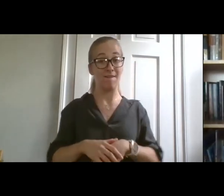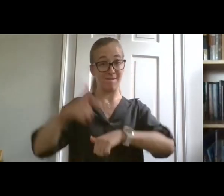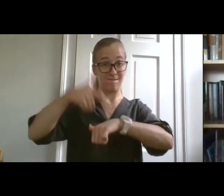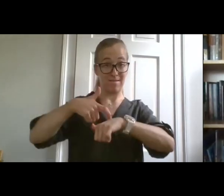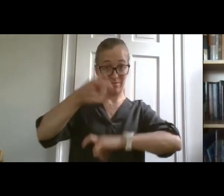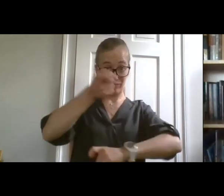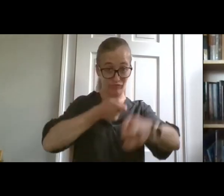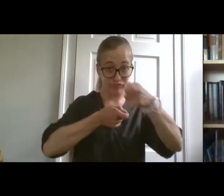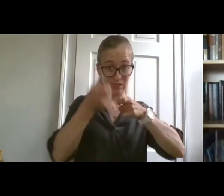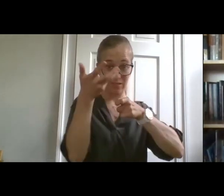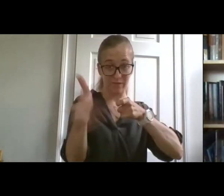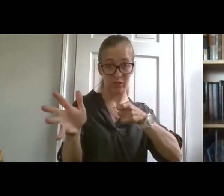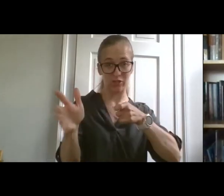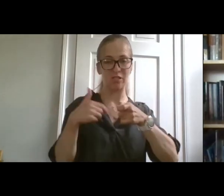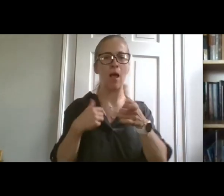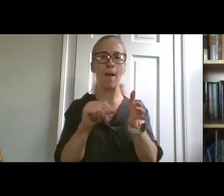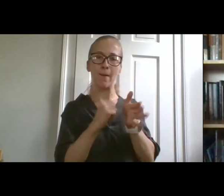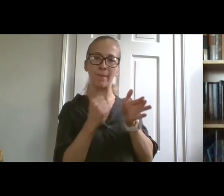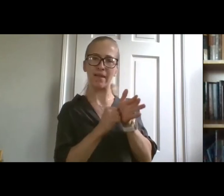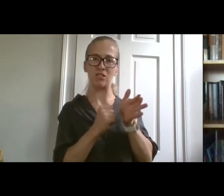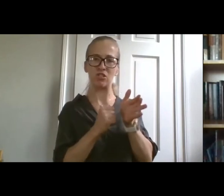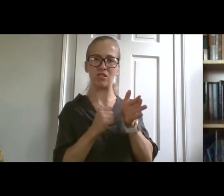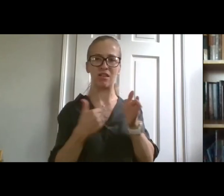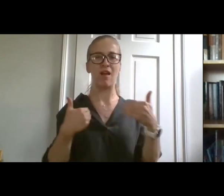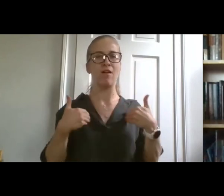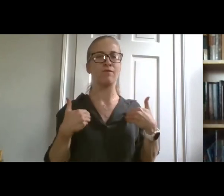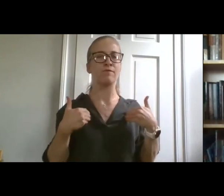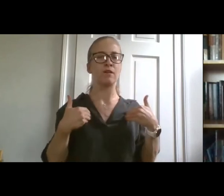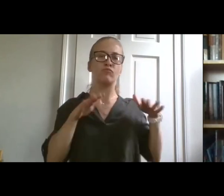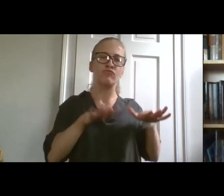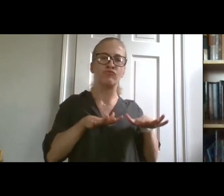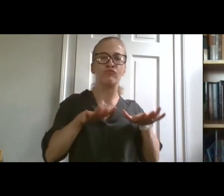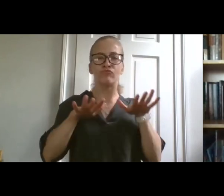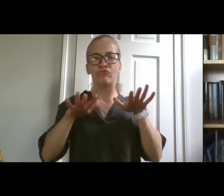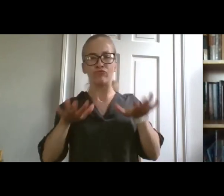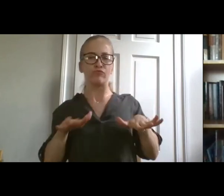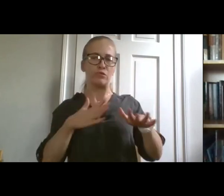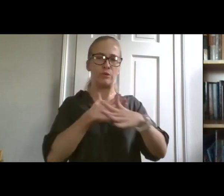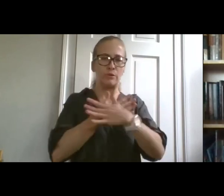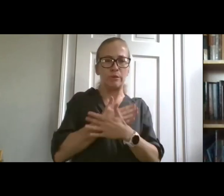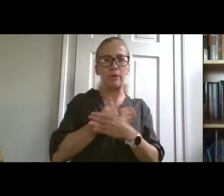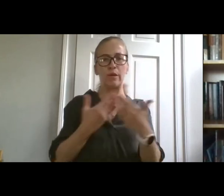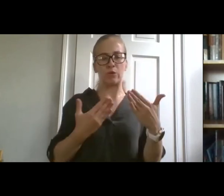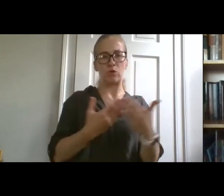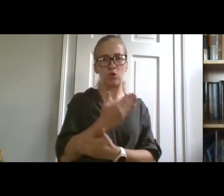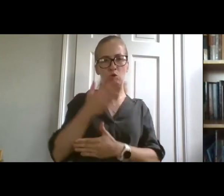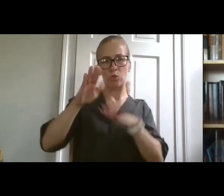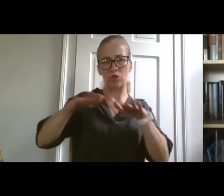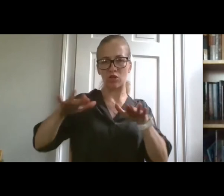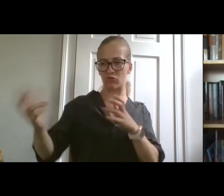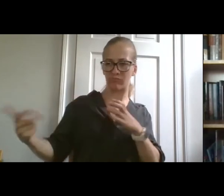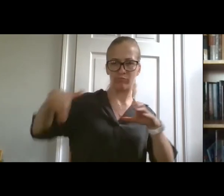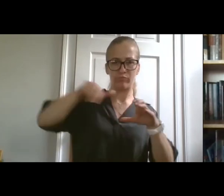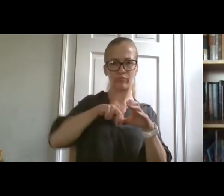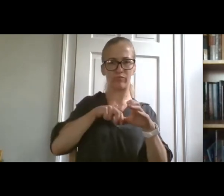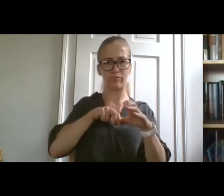was installed, I'd gotten through enough pages to project a sense of calm as a new trio of children clambered into our car. Yet there was no